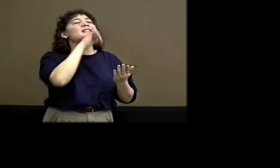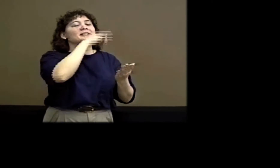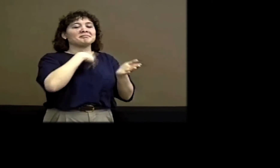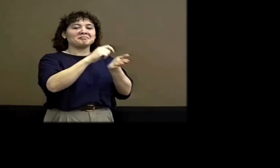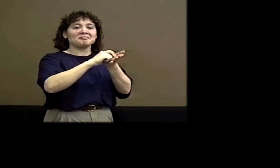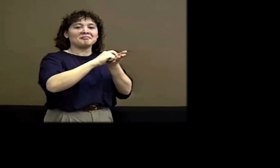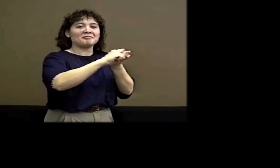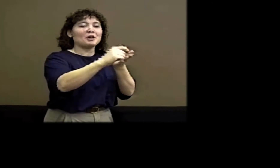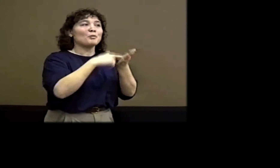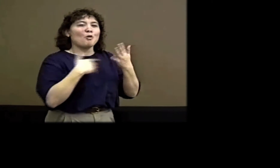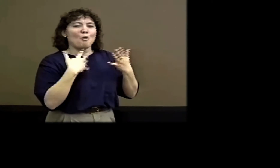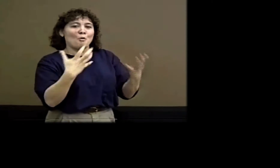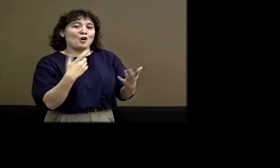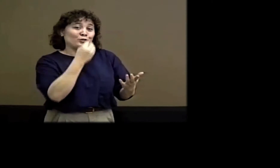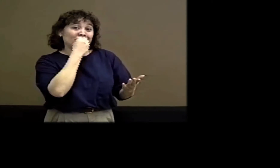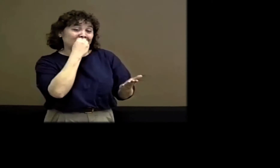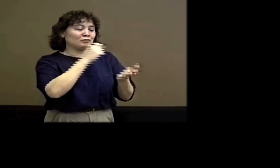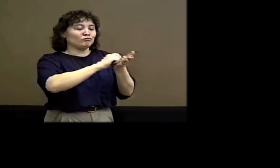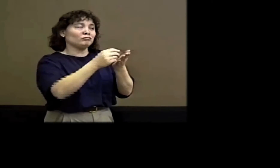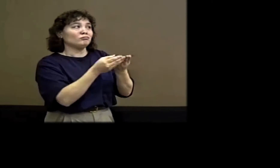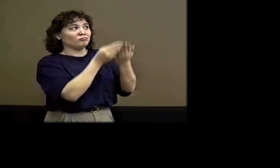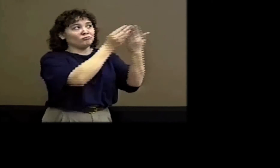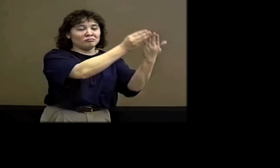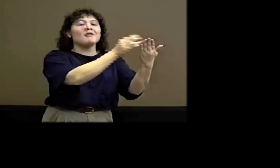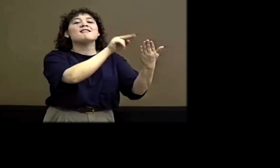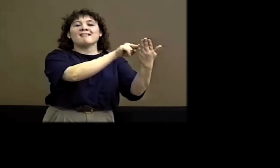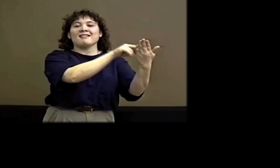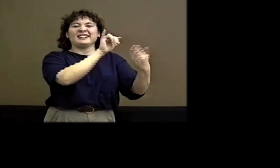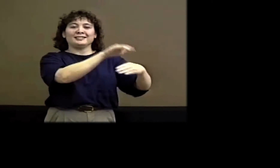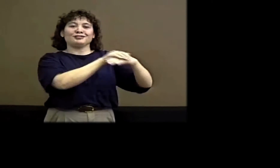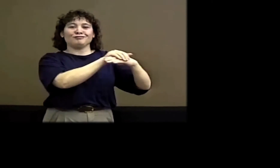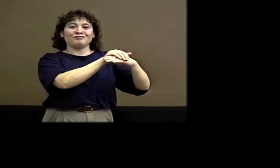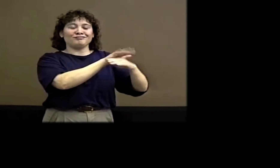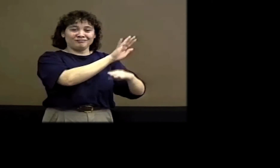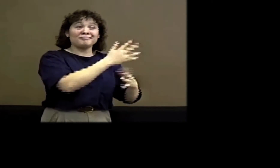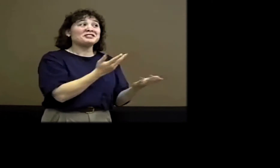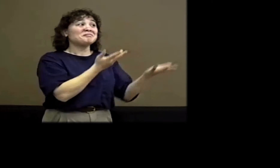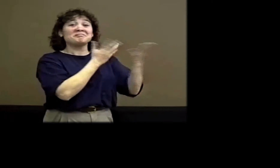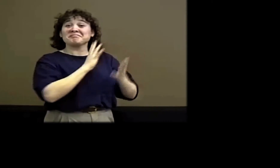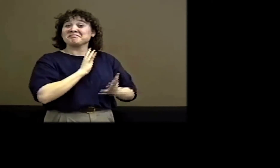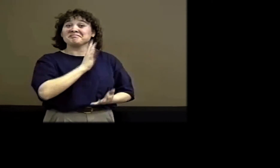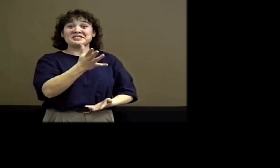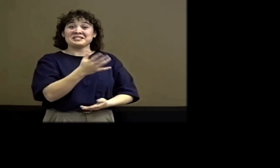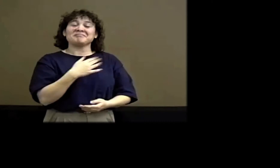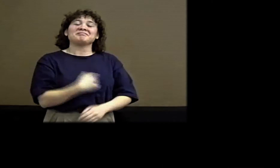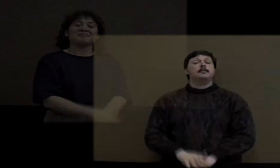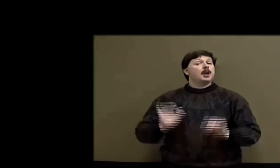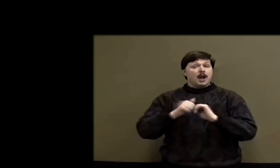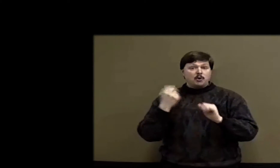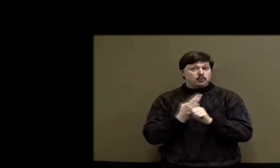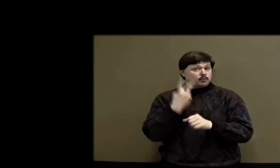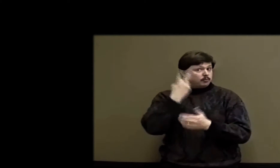didn't understand, I would write it down in English and show the waiter. This is how I use bilingualism.